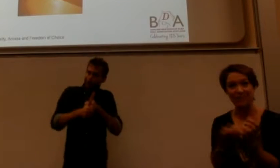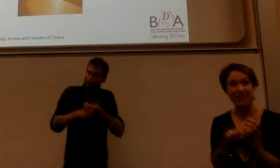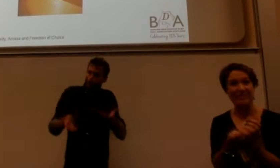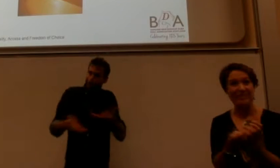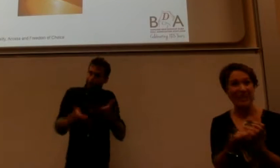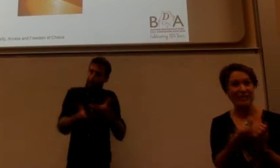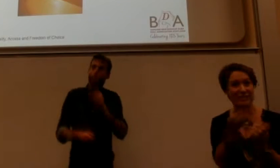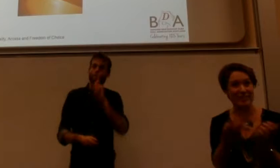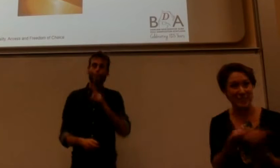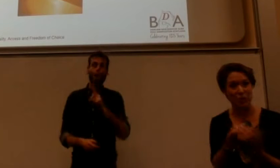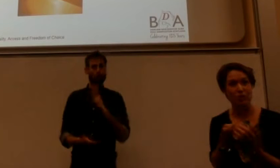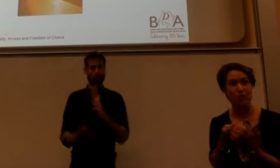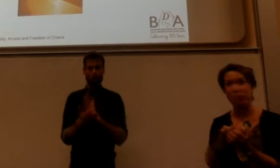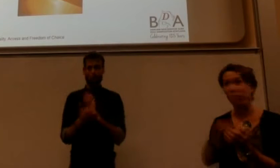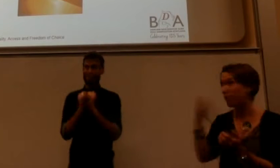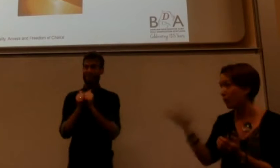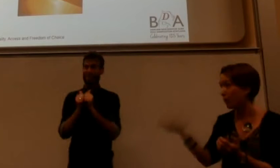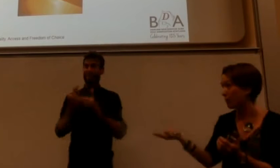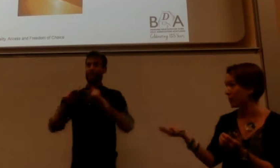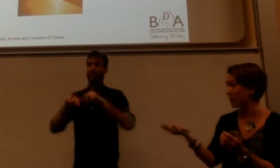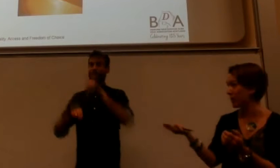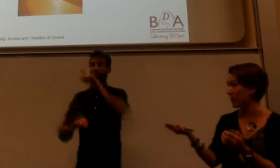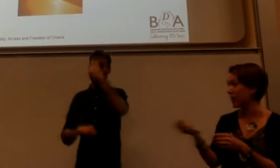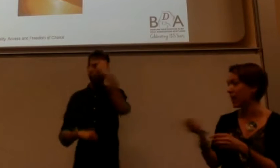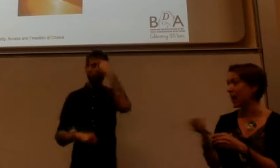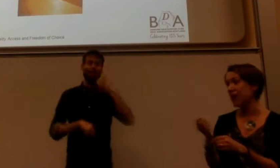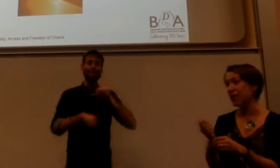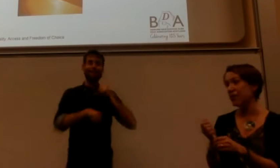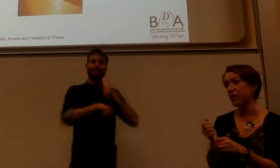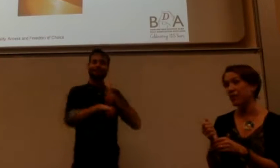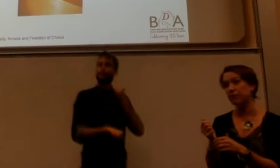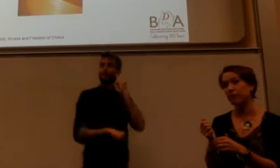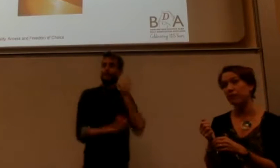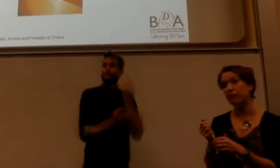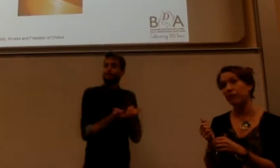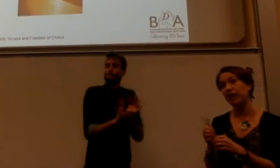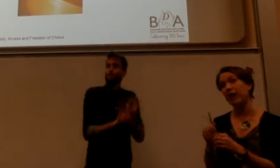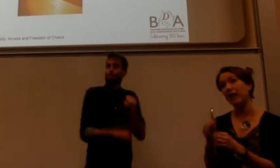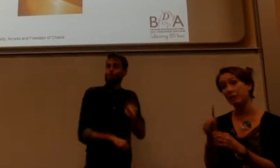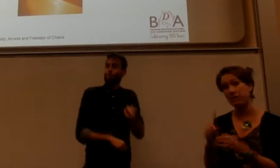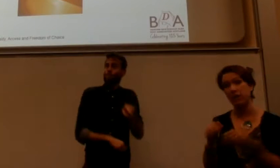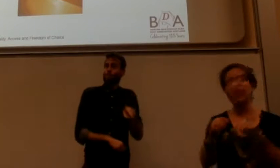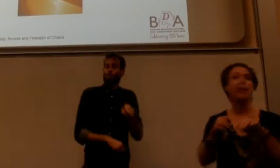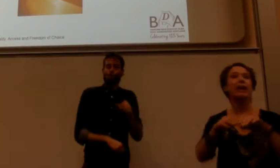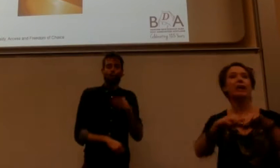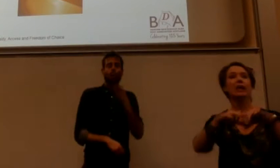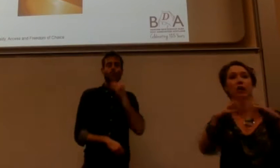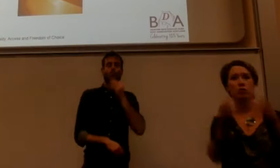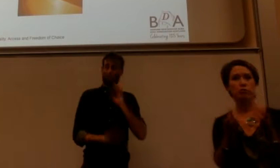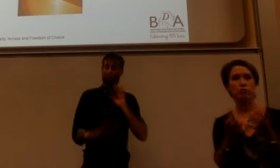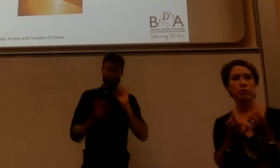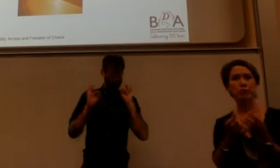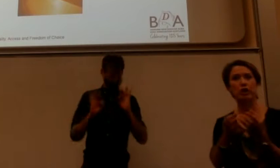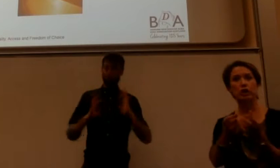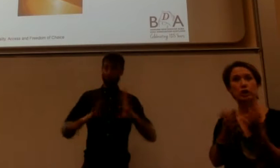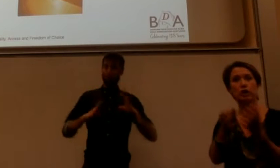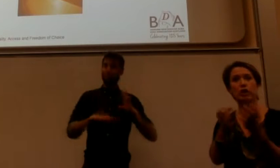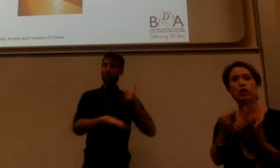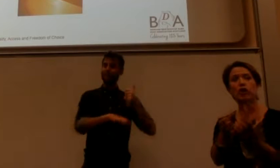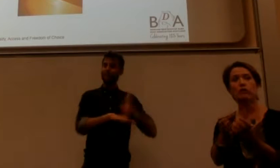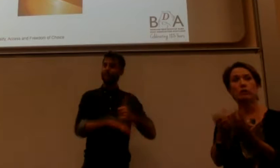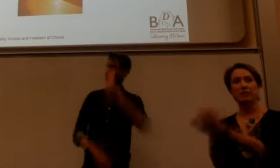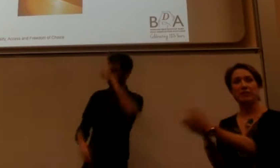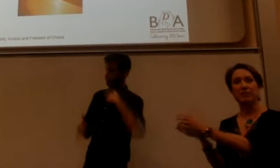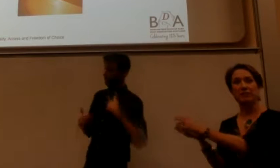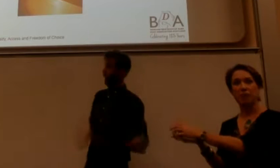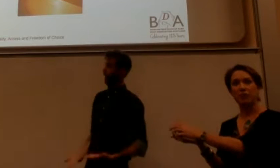of getting together and starting to talk to people, following what's going on, I think that would be really brilliant. And also, in local groups, you can